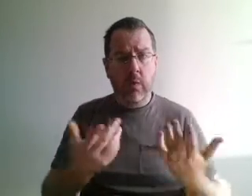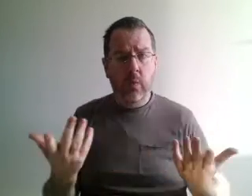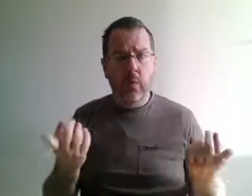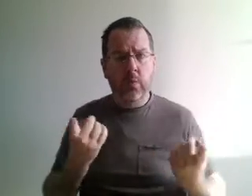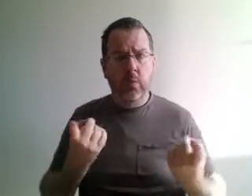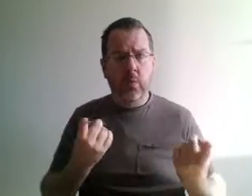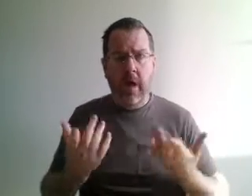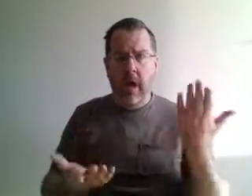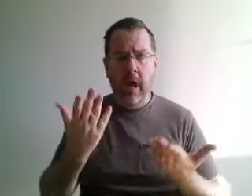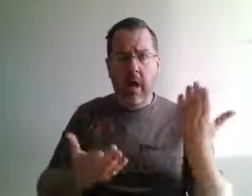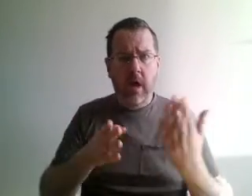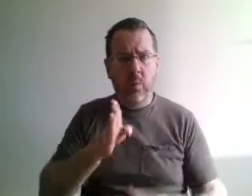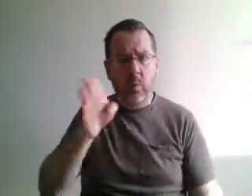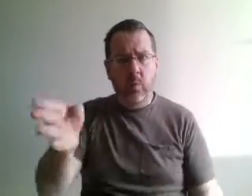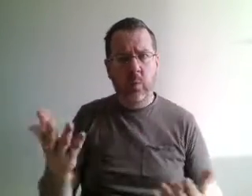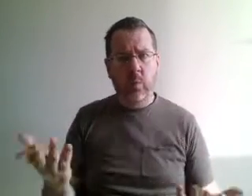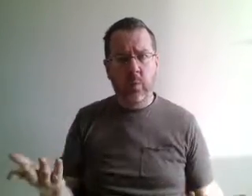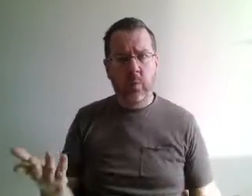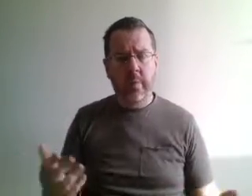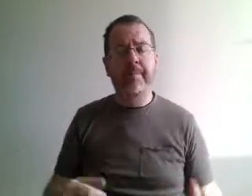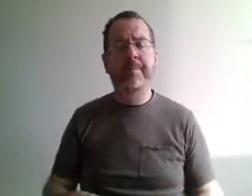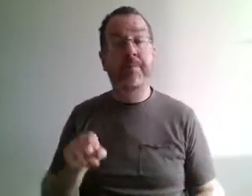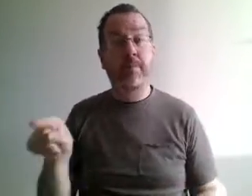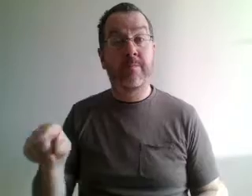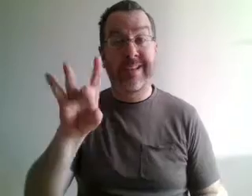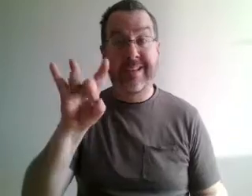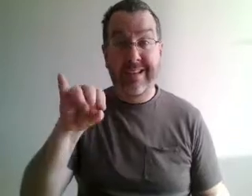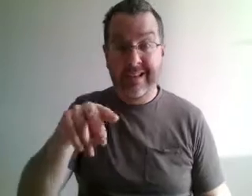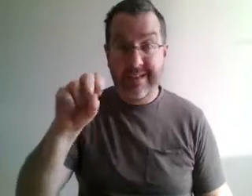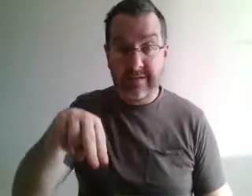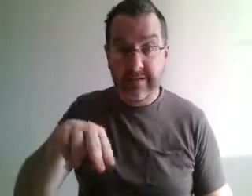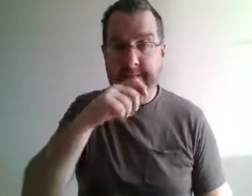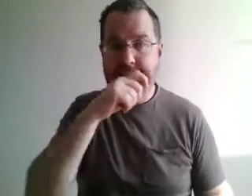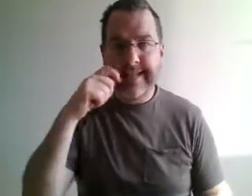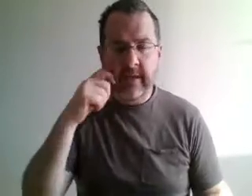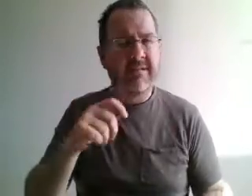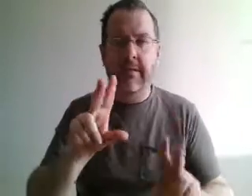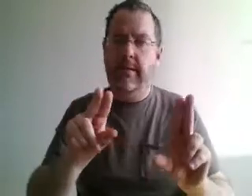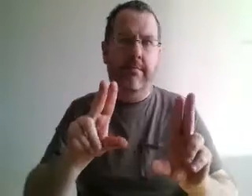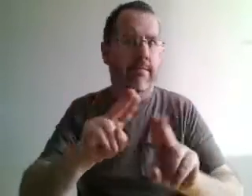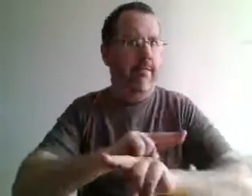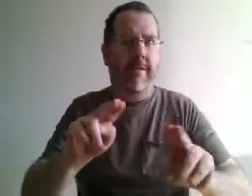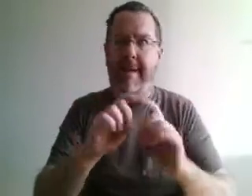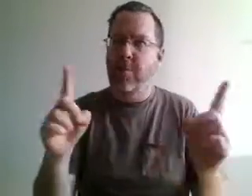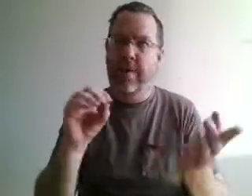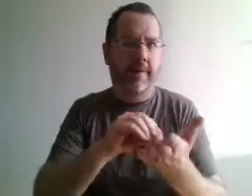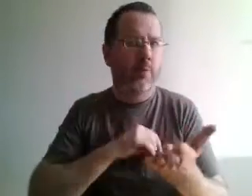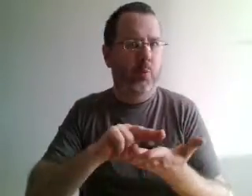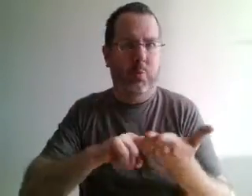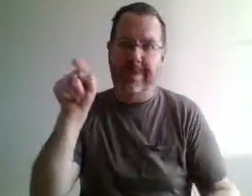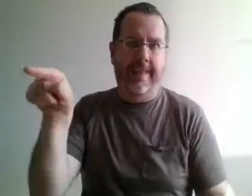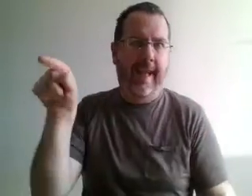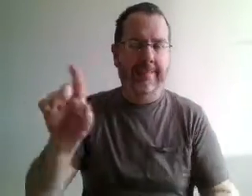one of these centres? Well, clearly everybody's not going to have to use those centres. There are other ways, and I think, and